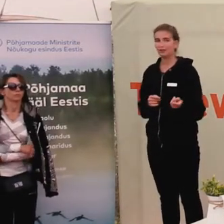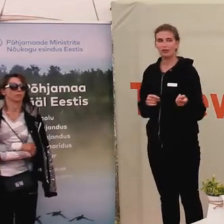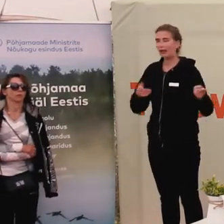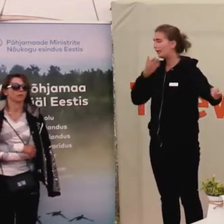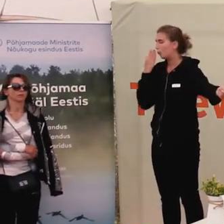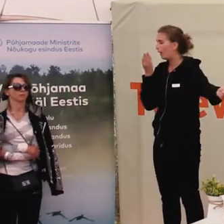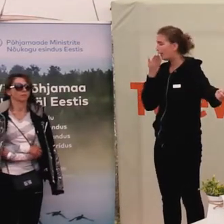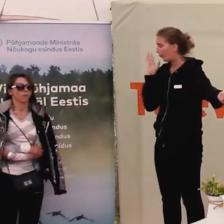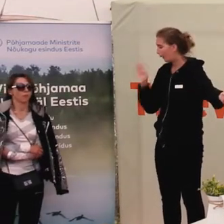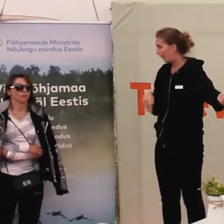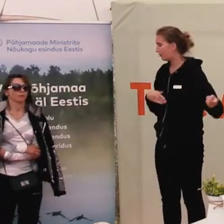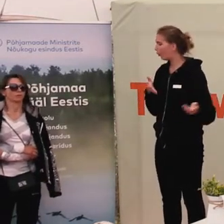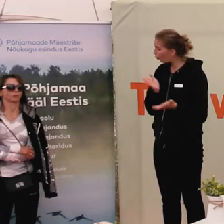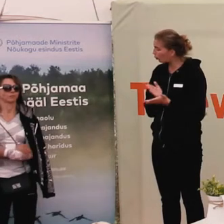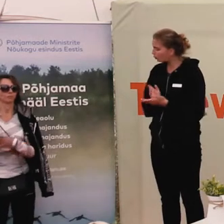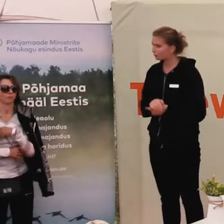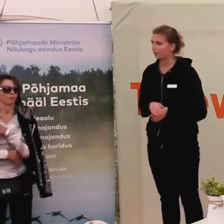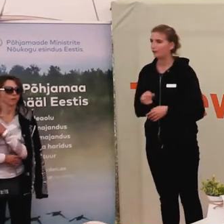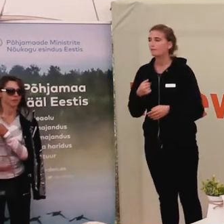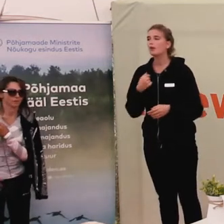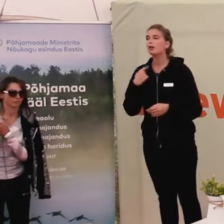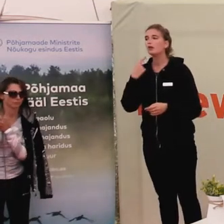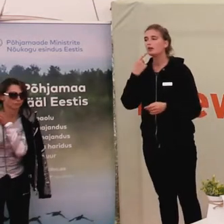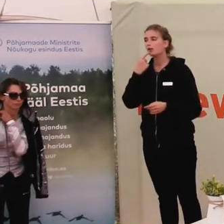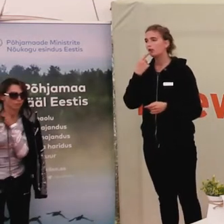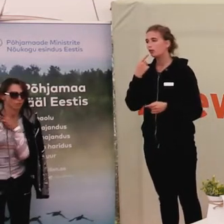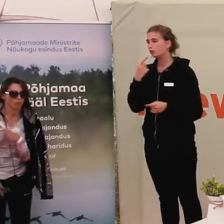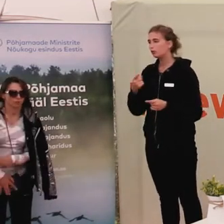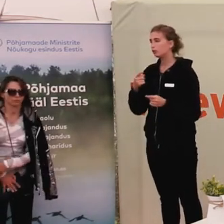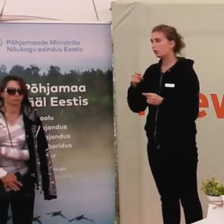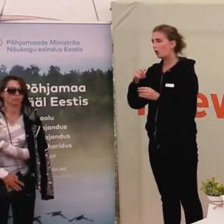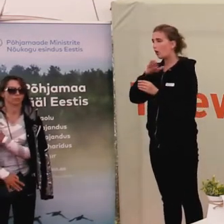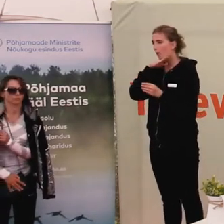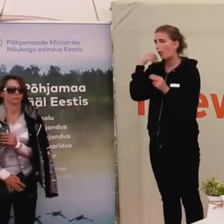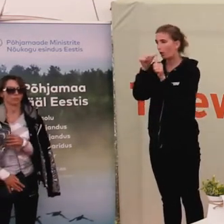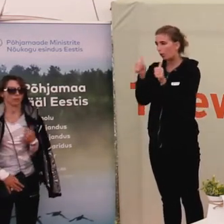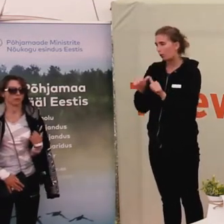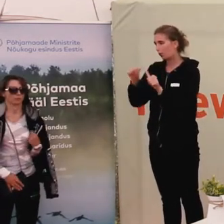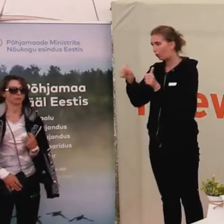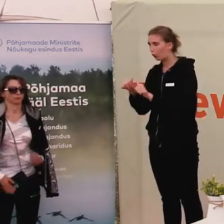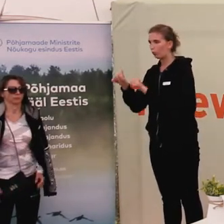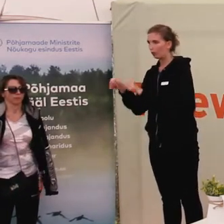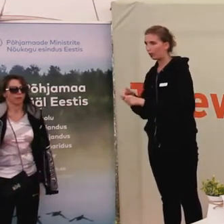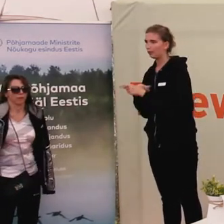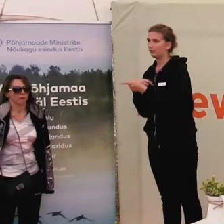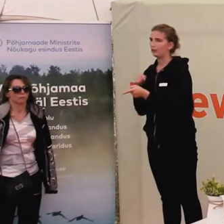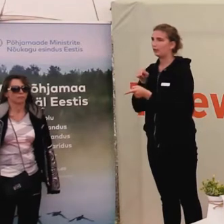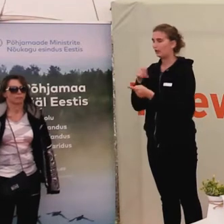Okay, sorry, there's a question at the back. You mentioned that many of your models assume things such that